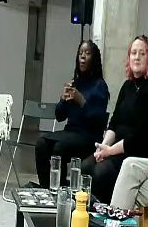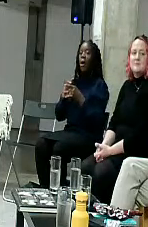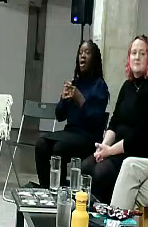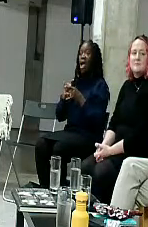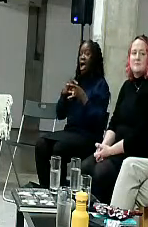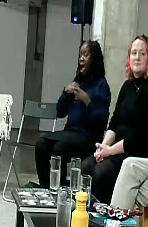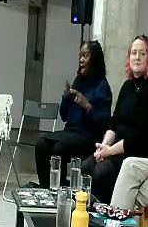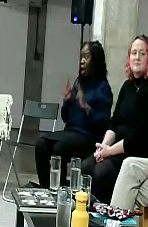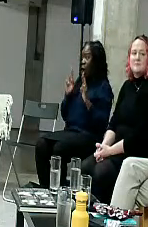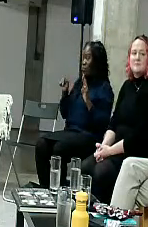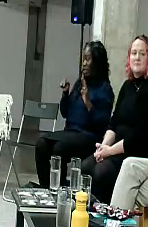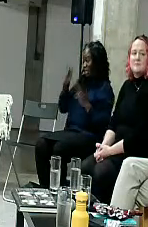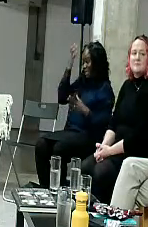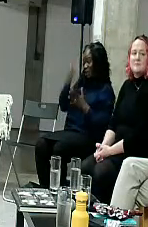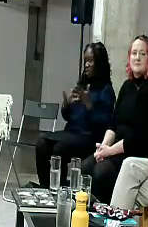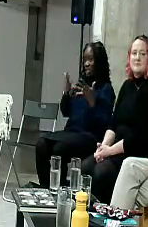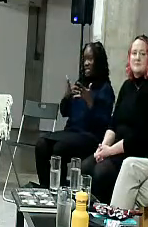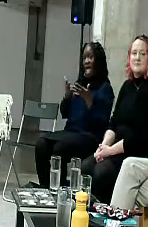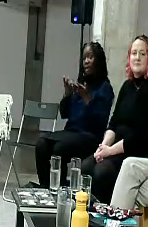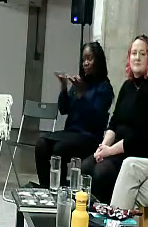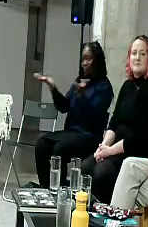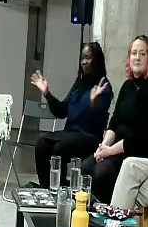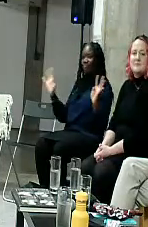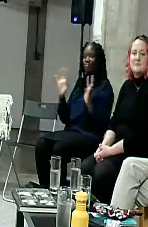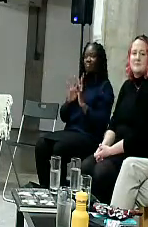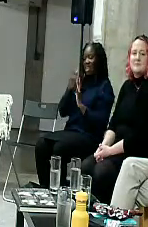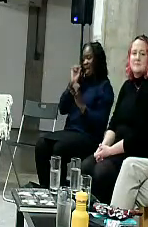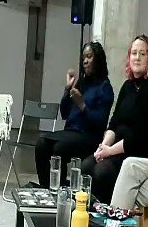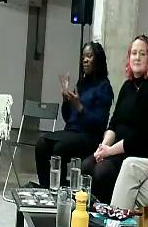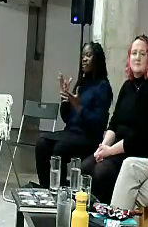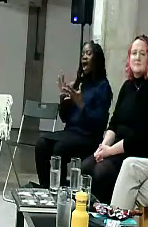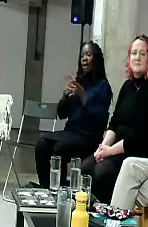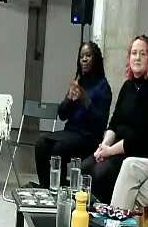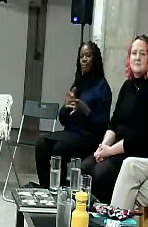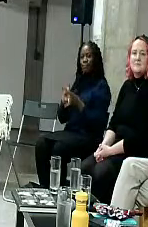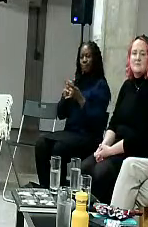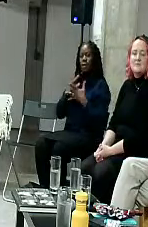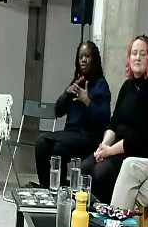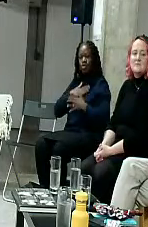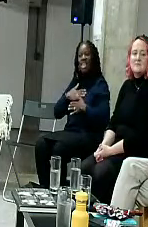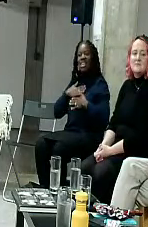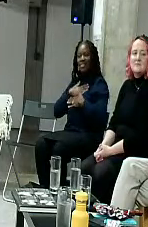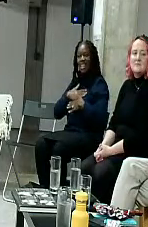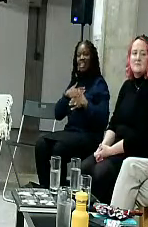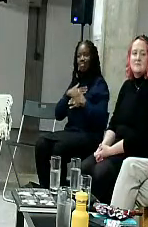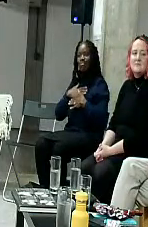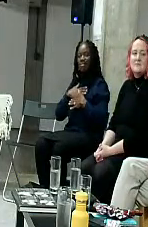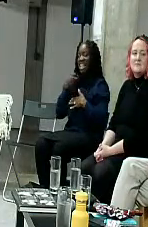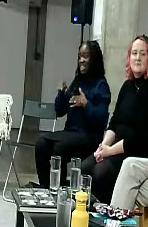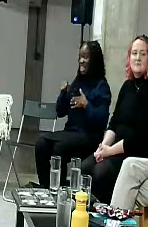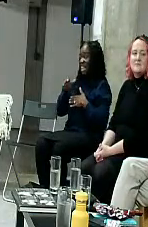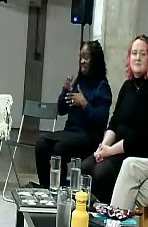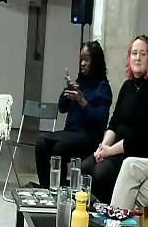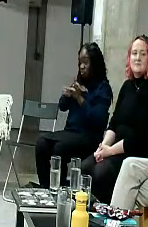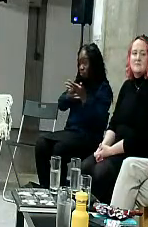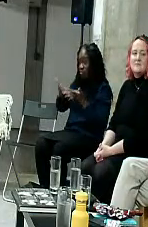space today will provide that. And that this is just a conversation for